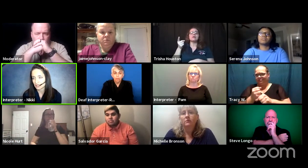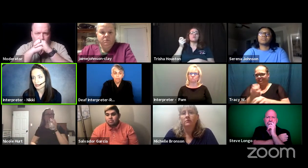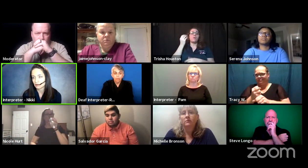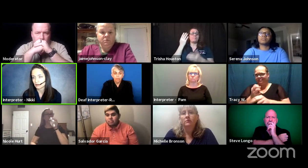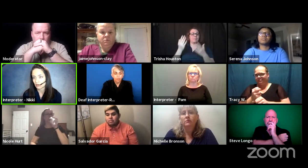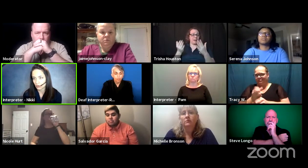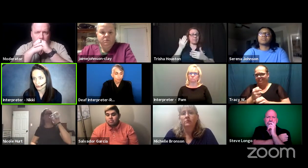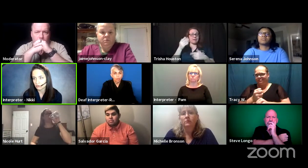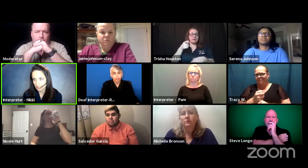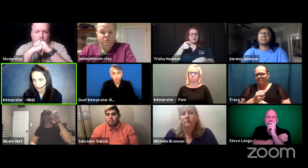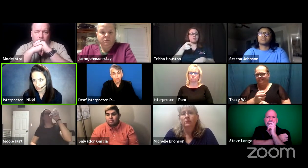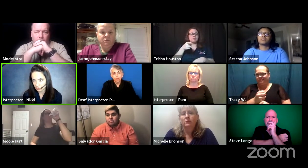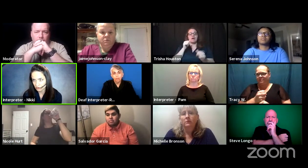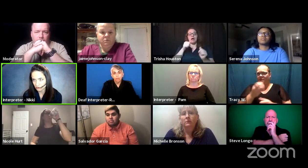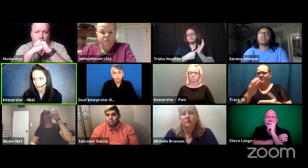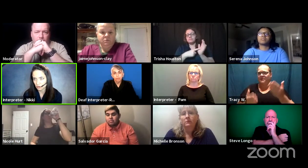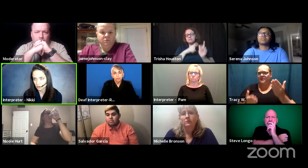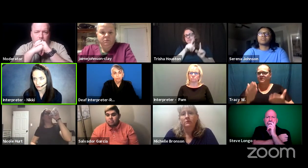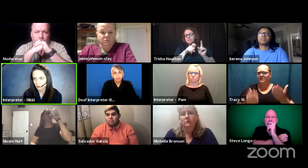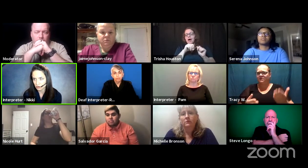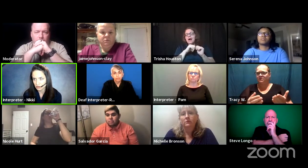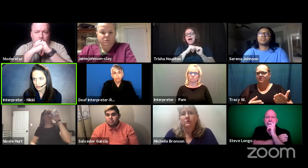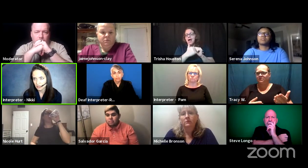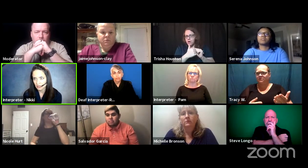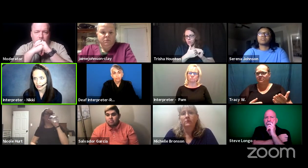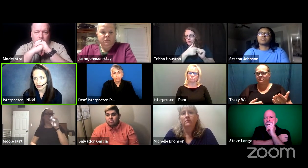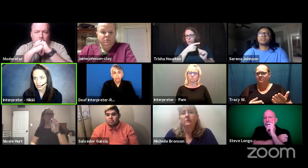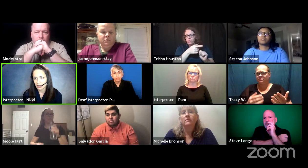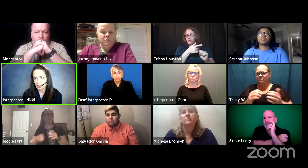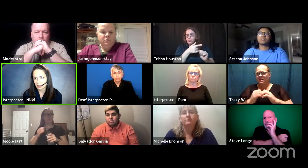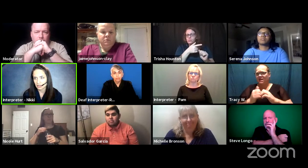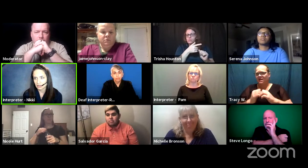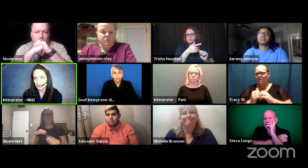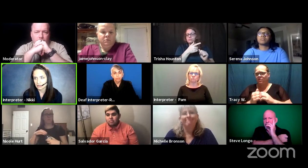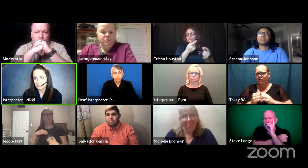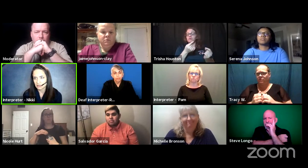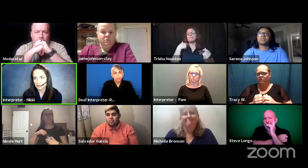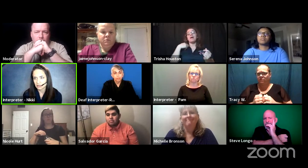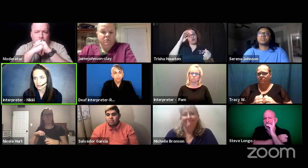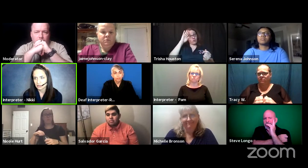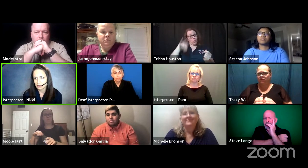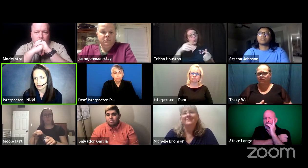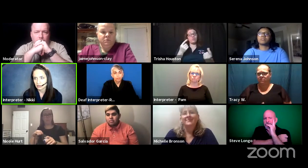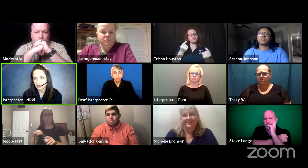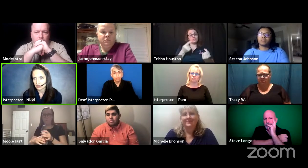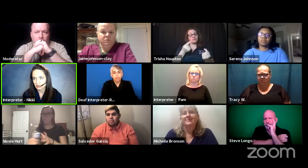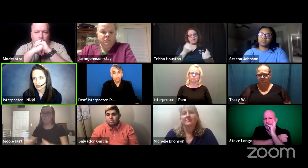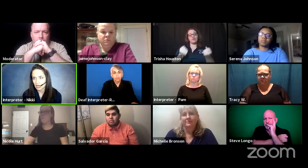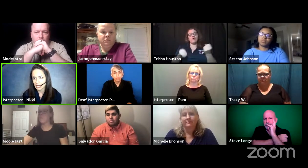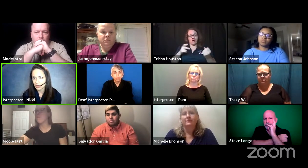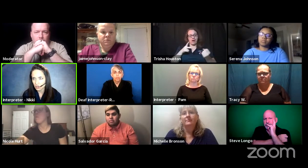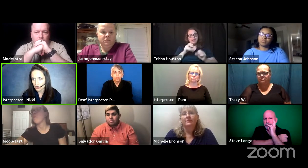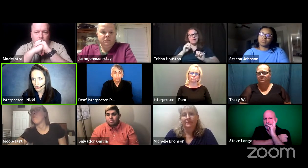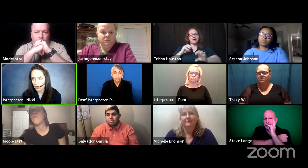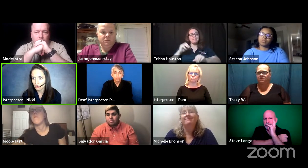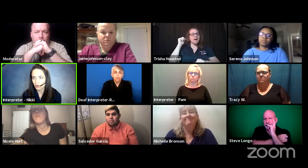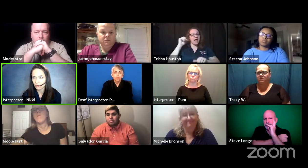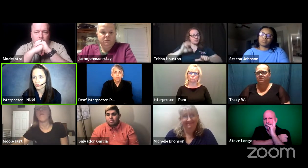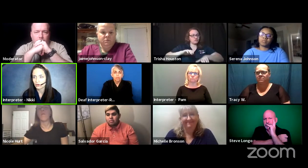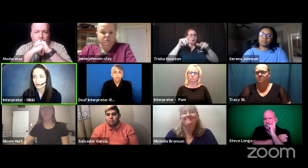getting those meals from their schools. And I know